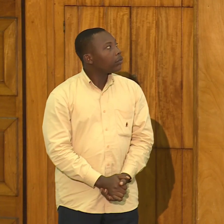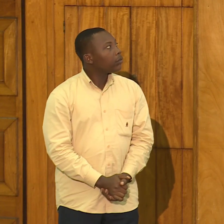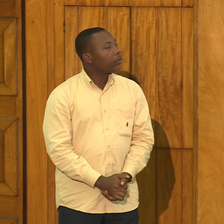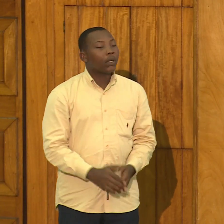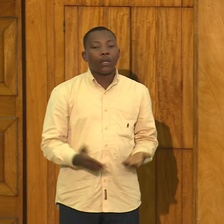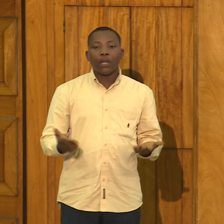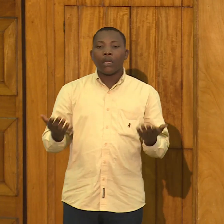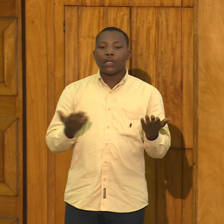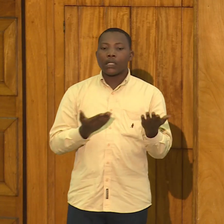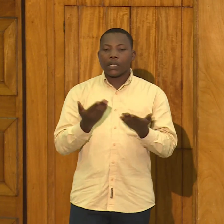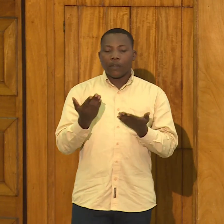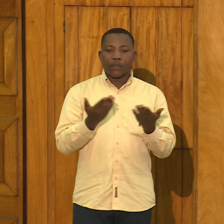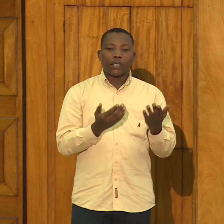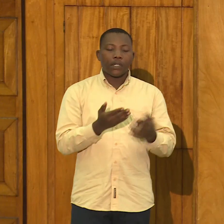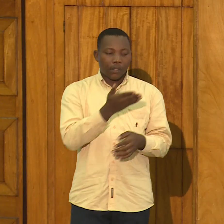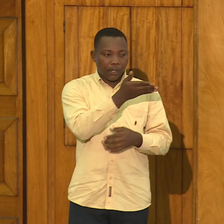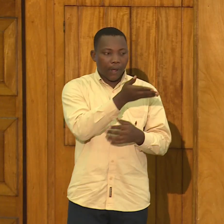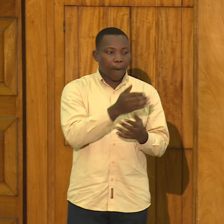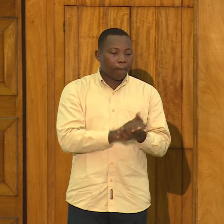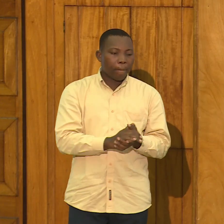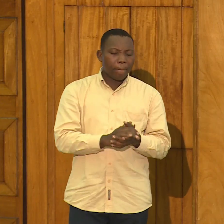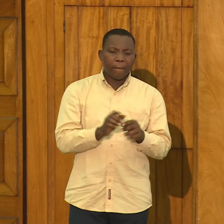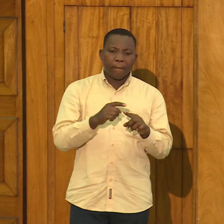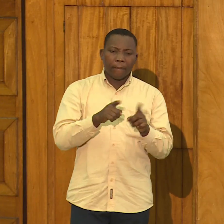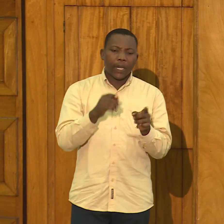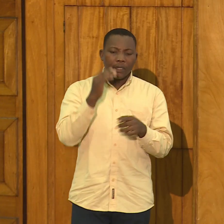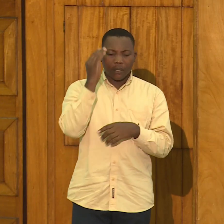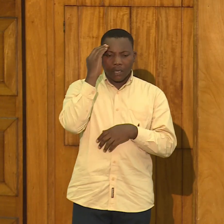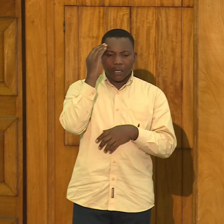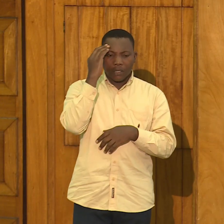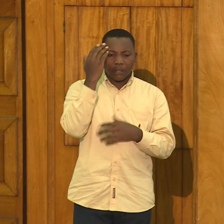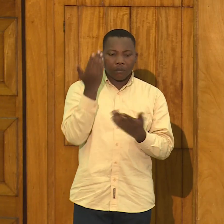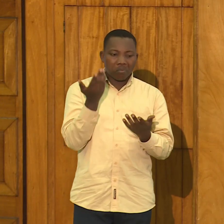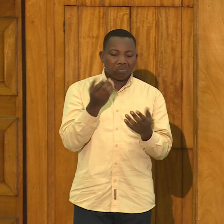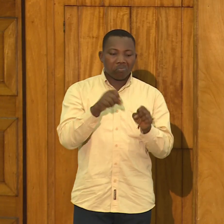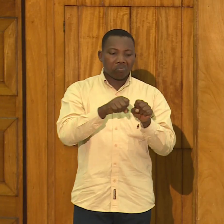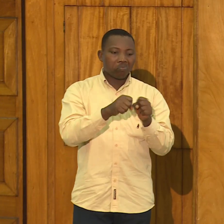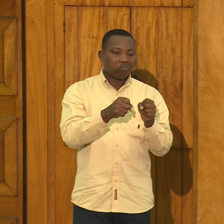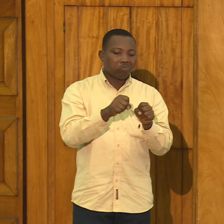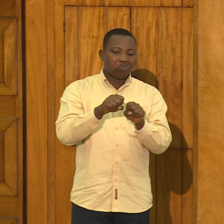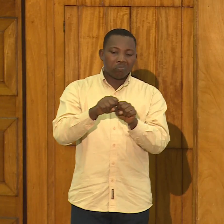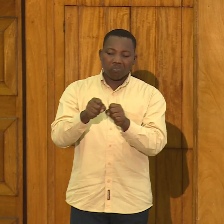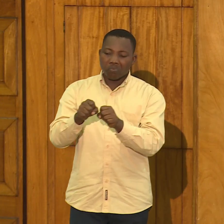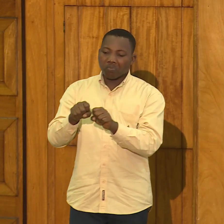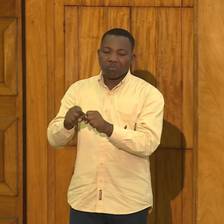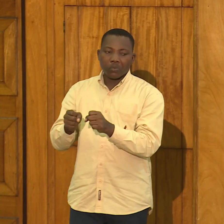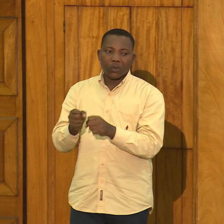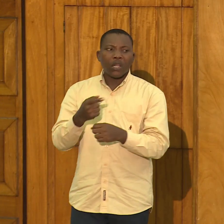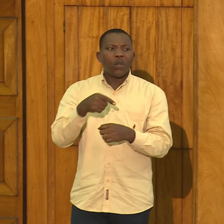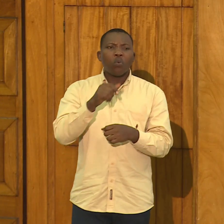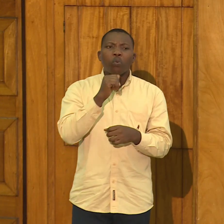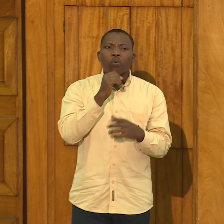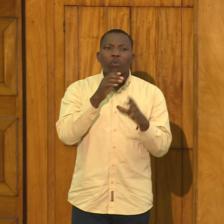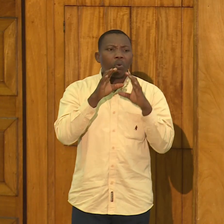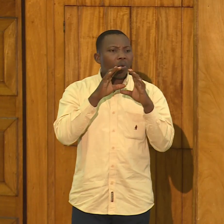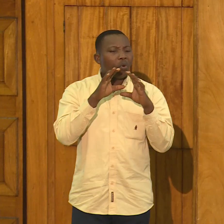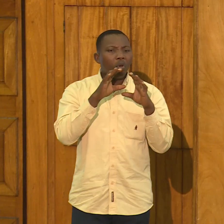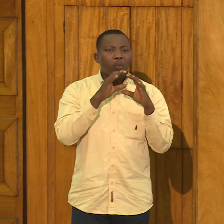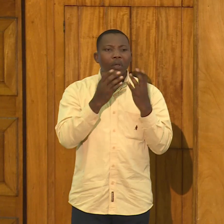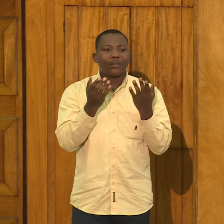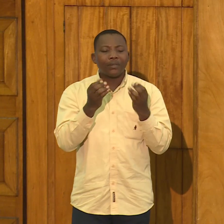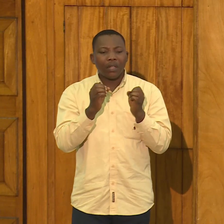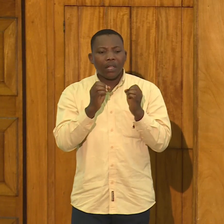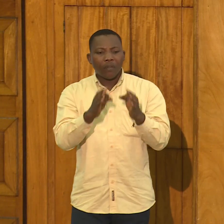the services exist, but the knowledge pipeline is broken. Now, we're not communicating effectively with